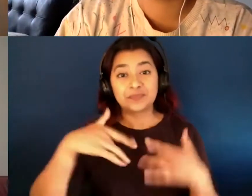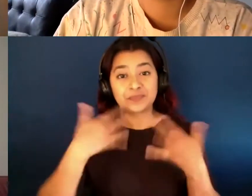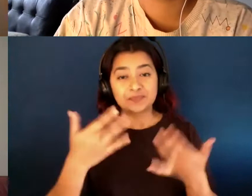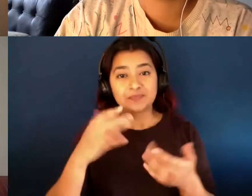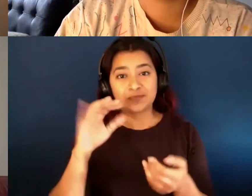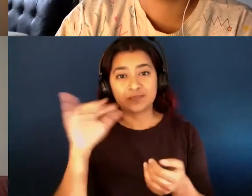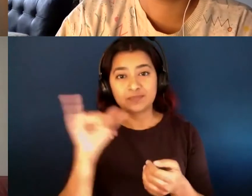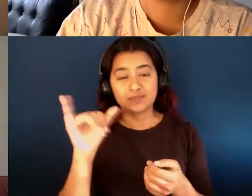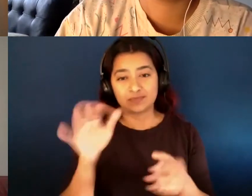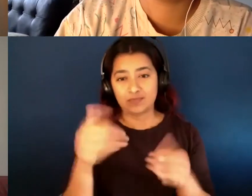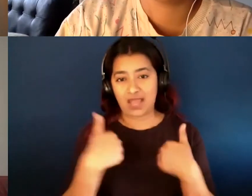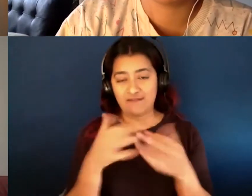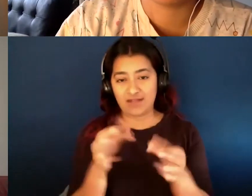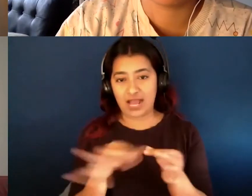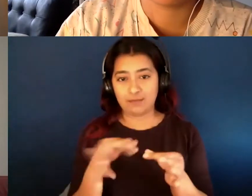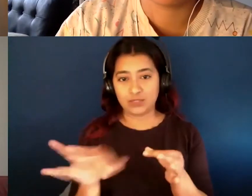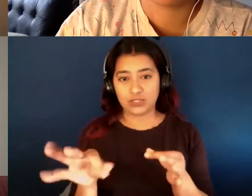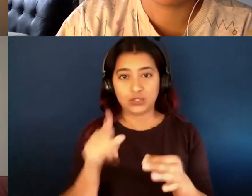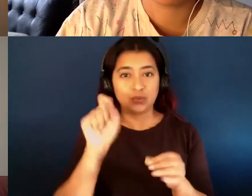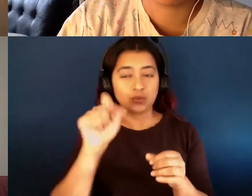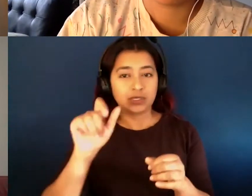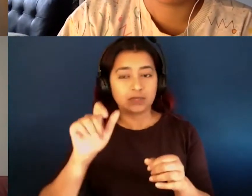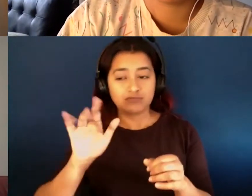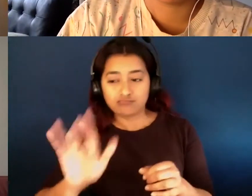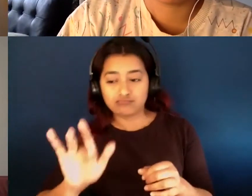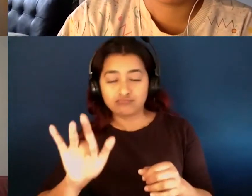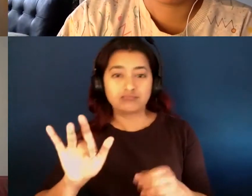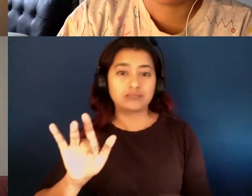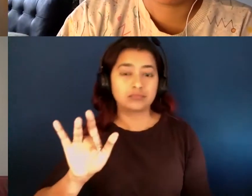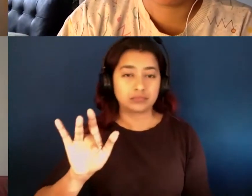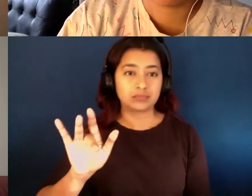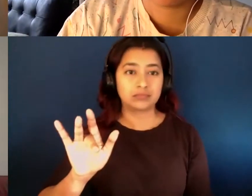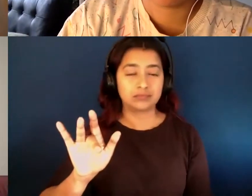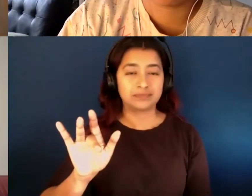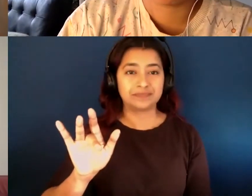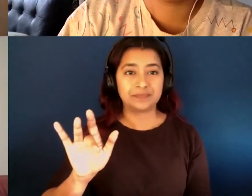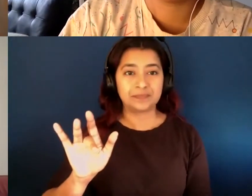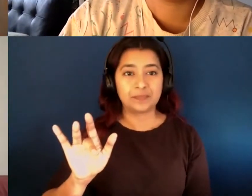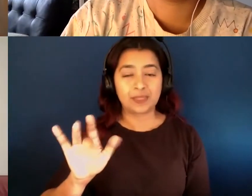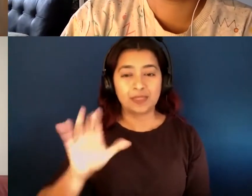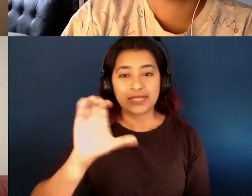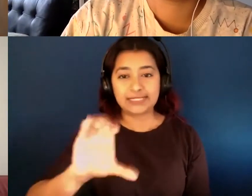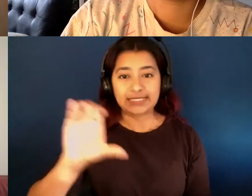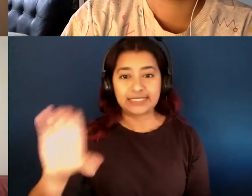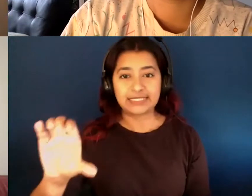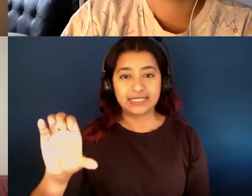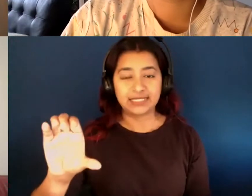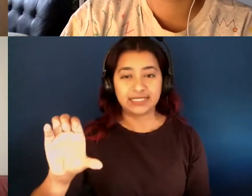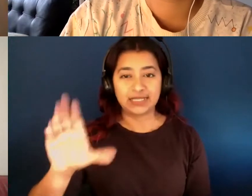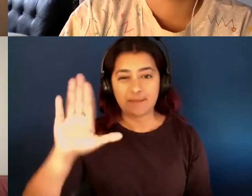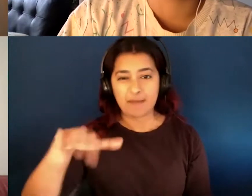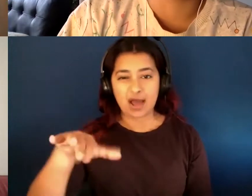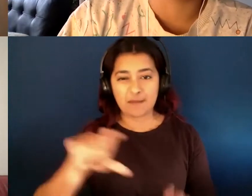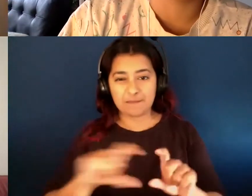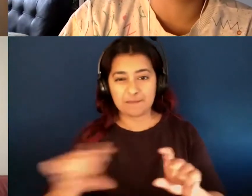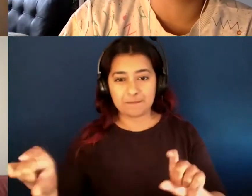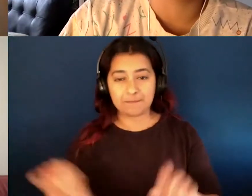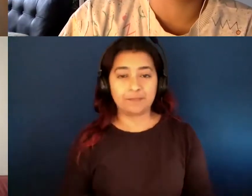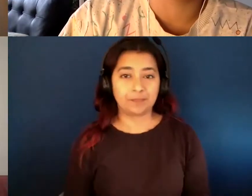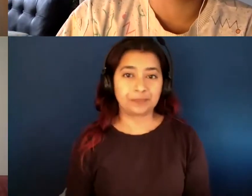also captioned. You can access the captions by enabling the CC at the bottom of your Zoom